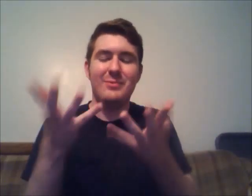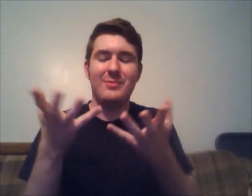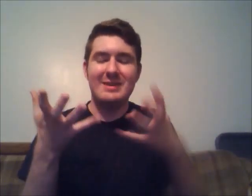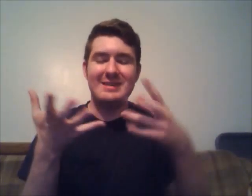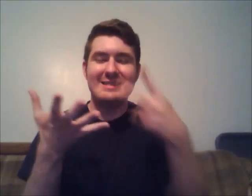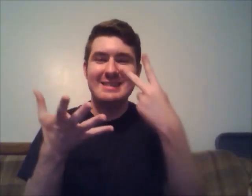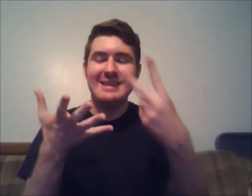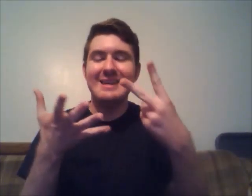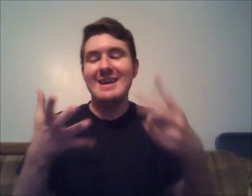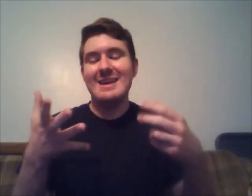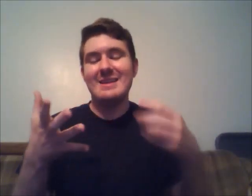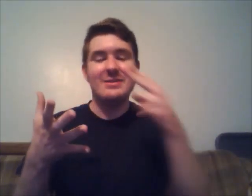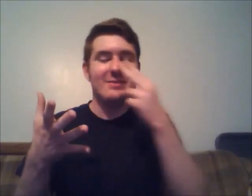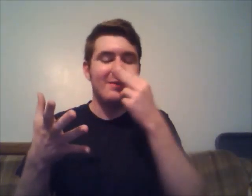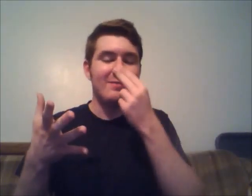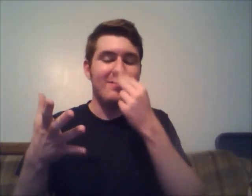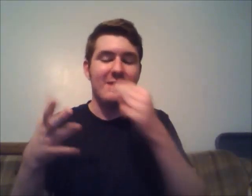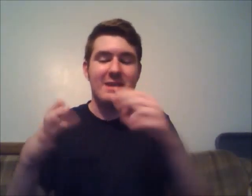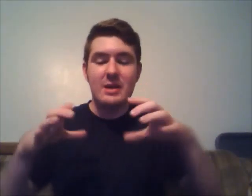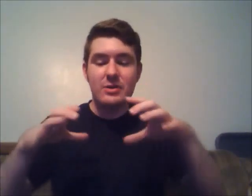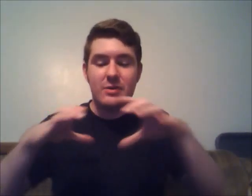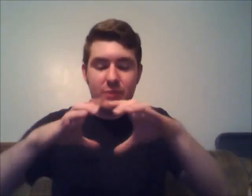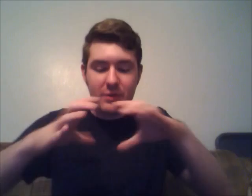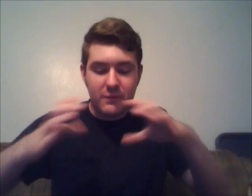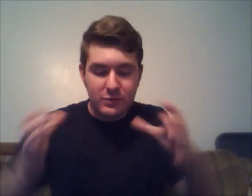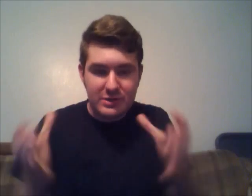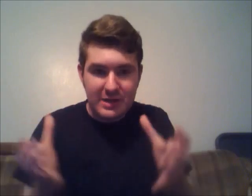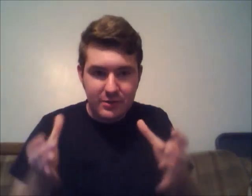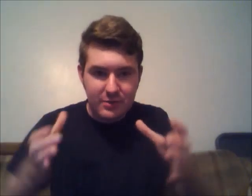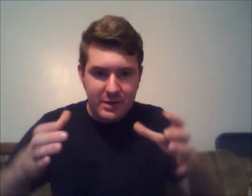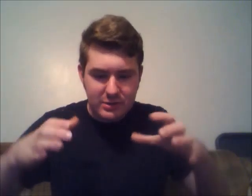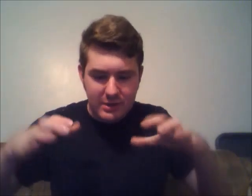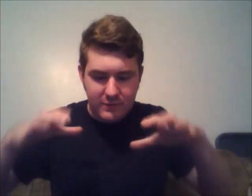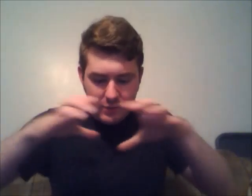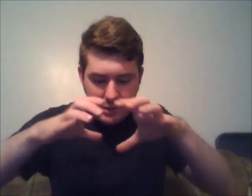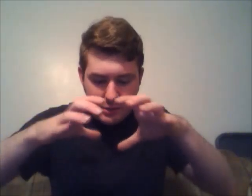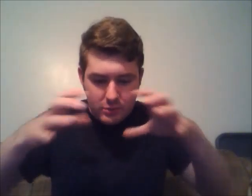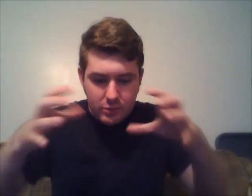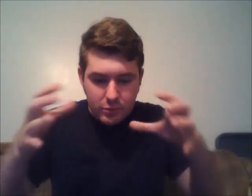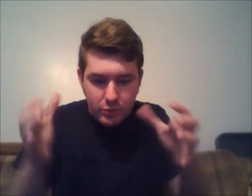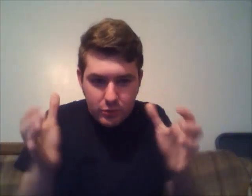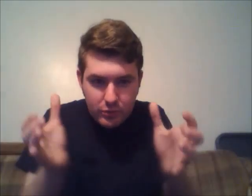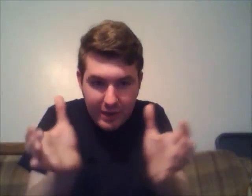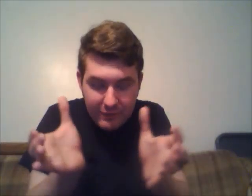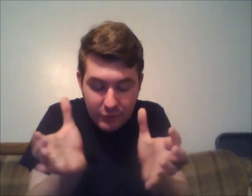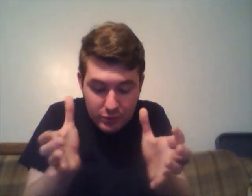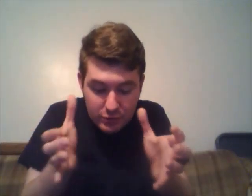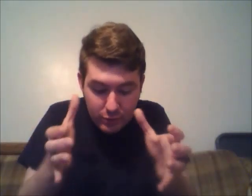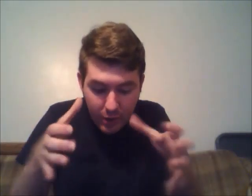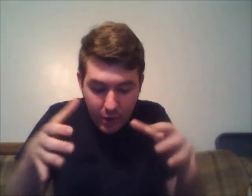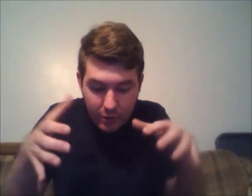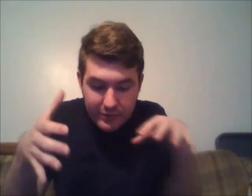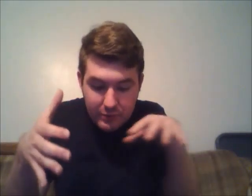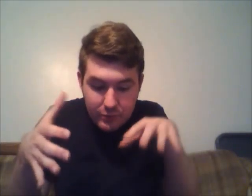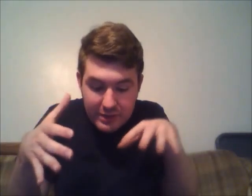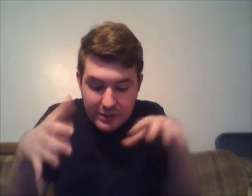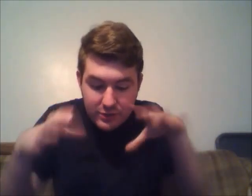wanted to see, and it's funny. You're like fortune teller, right? So you have they have their crystal ball and they're looking into it.